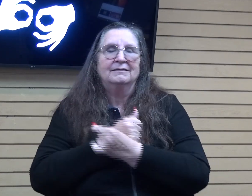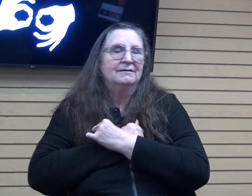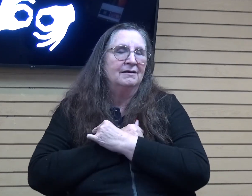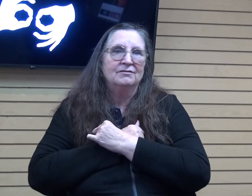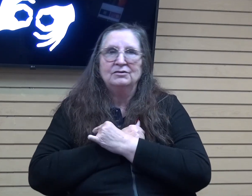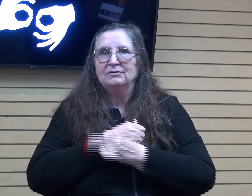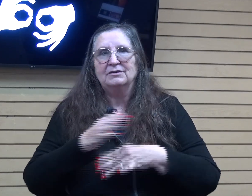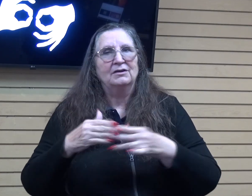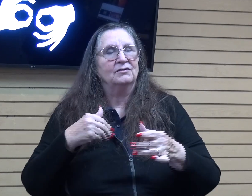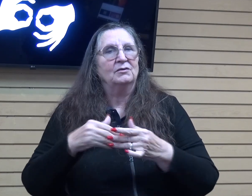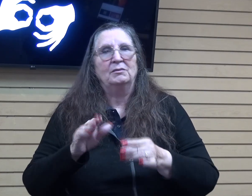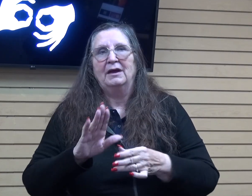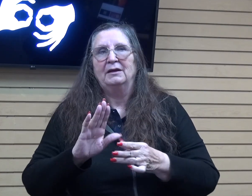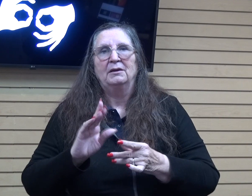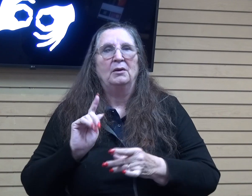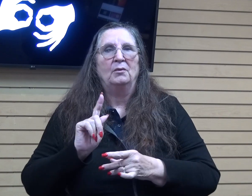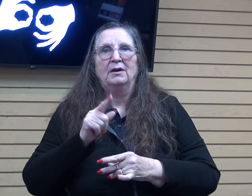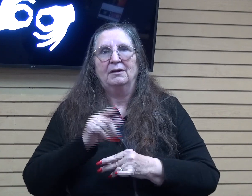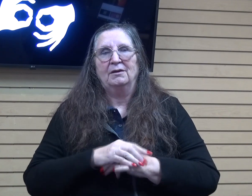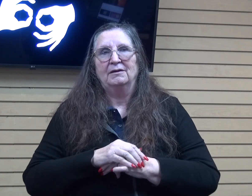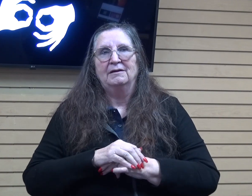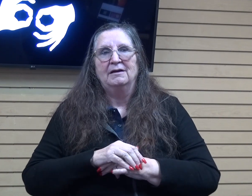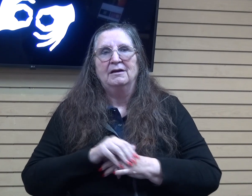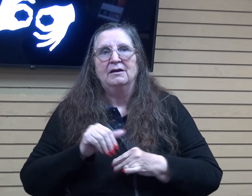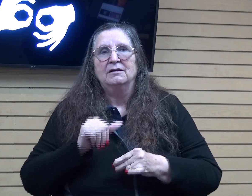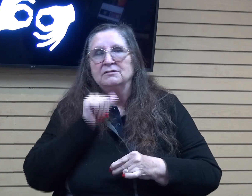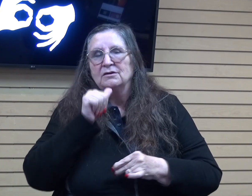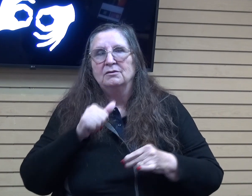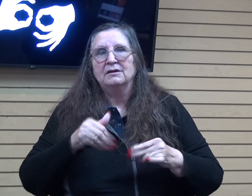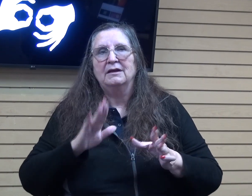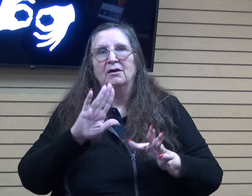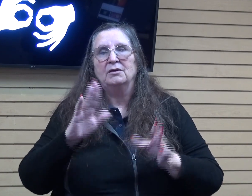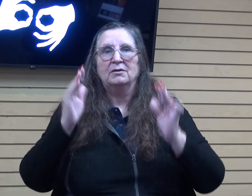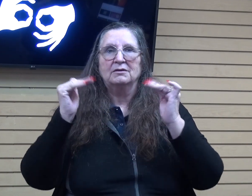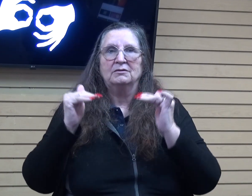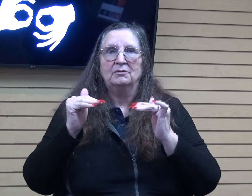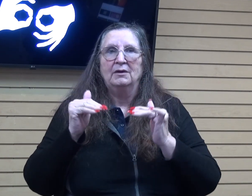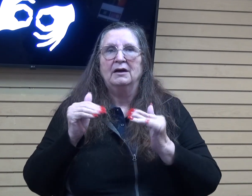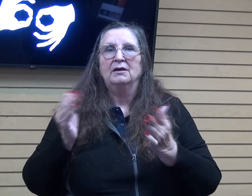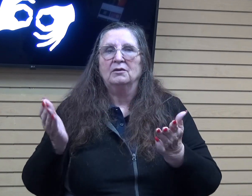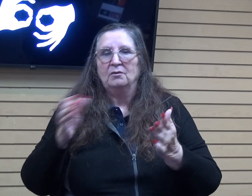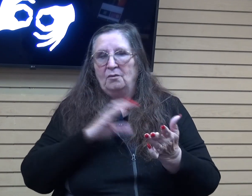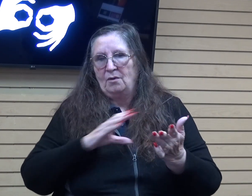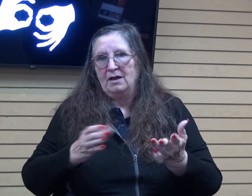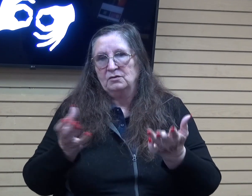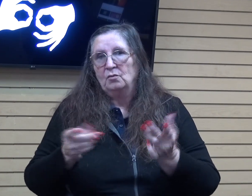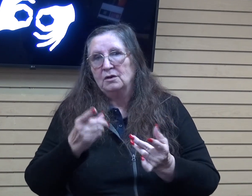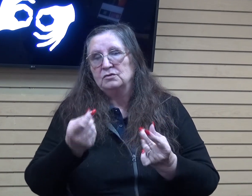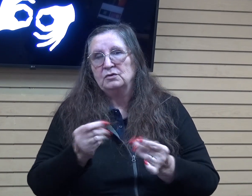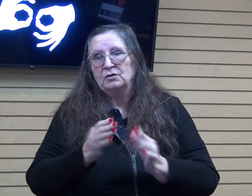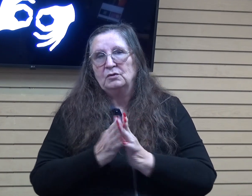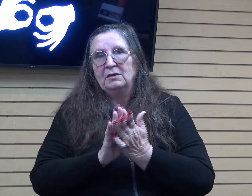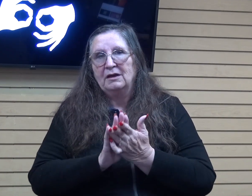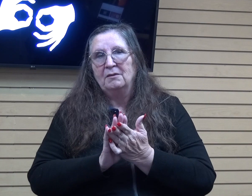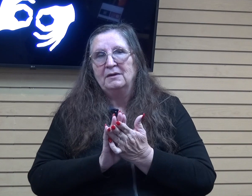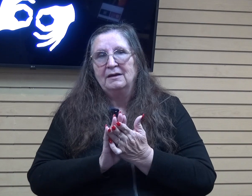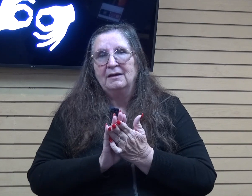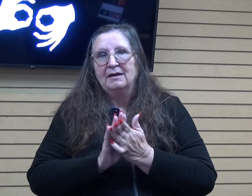don't let your expectations of what you believe Christ wants you to be get in the way of coming to know him or